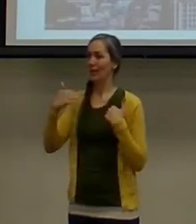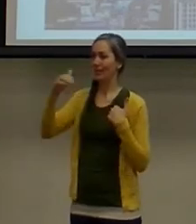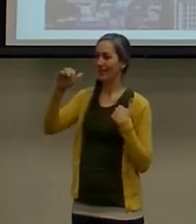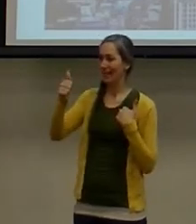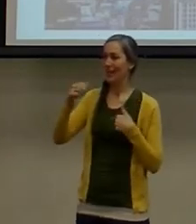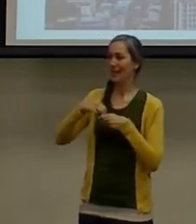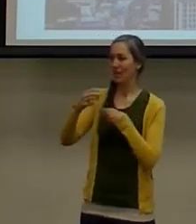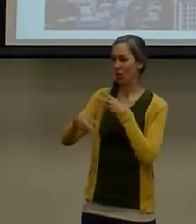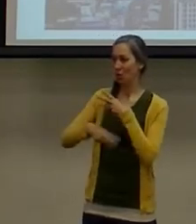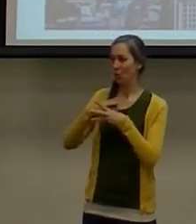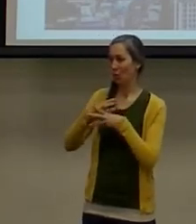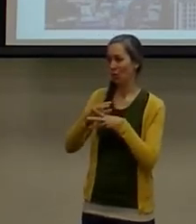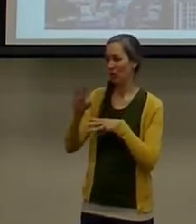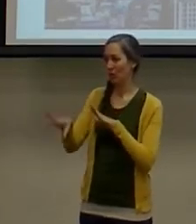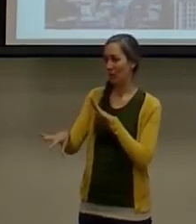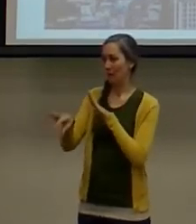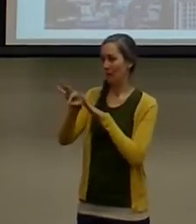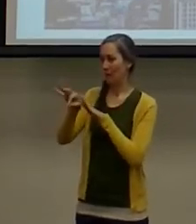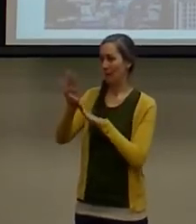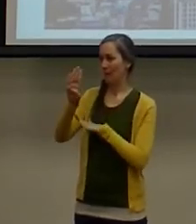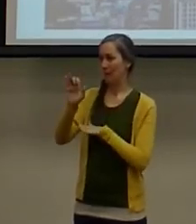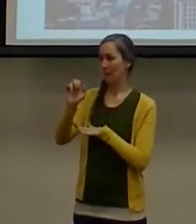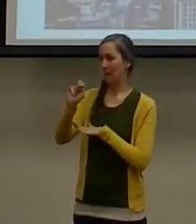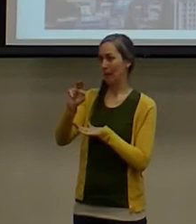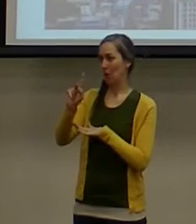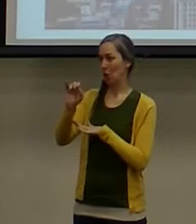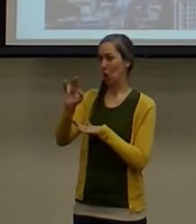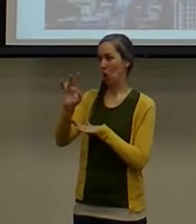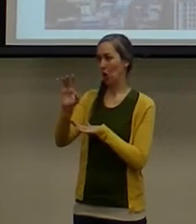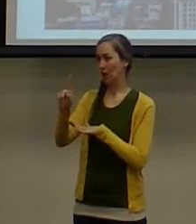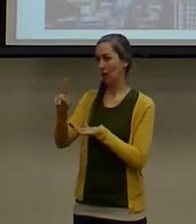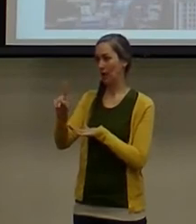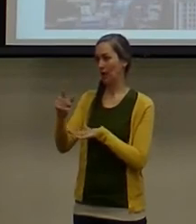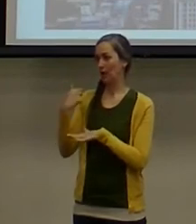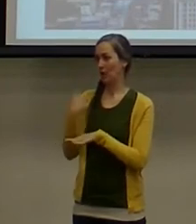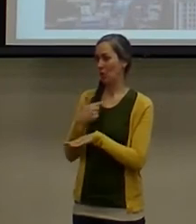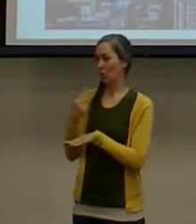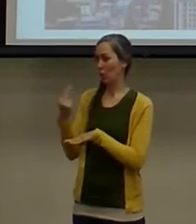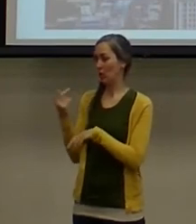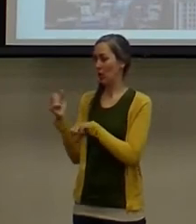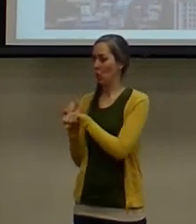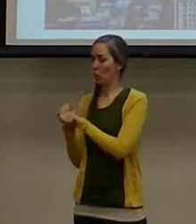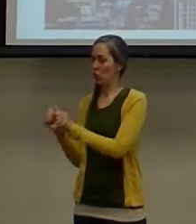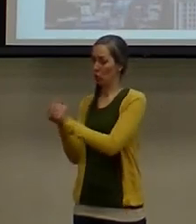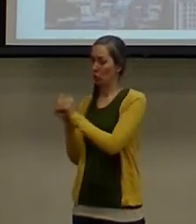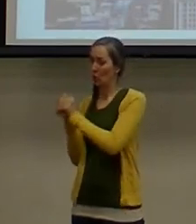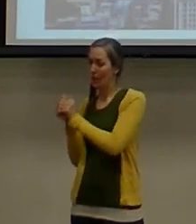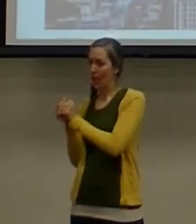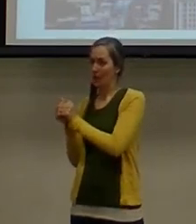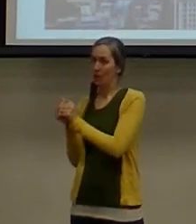And we worked together for a while. We start congregation in Bangkok. This is Bangkok.